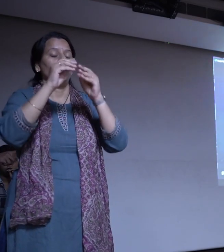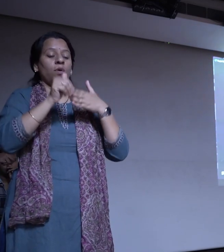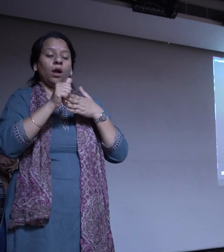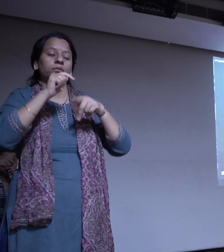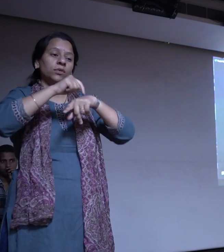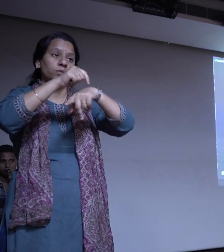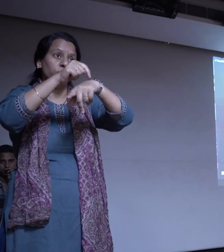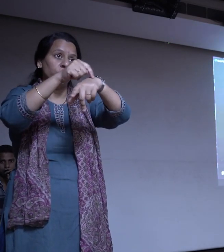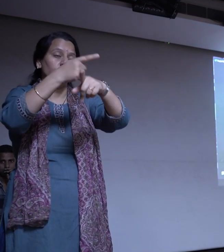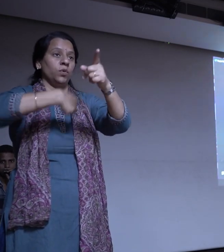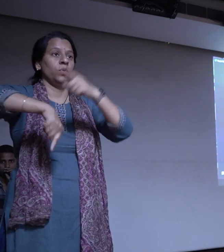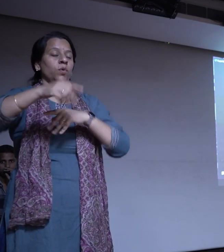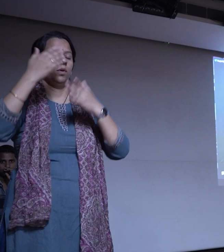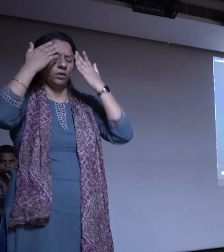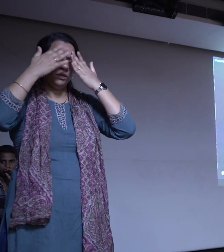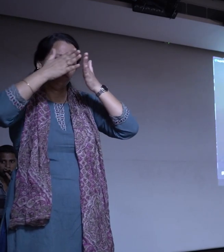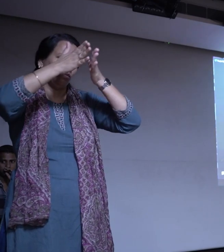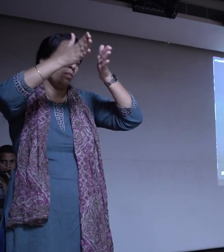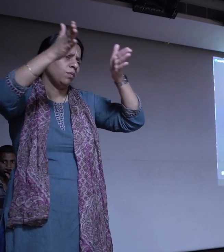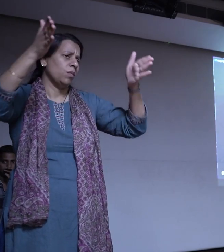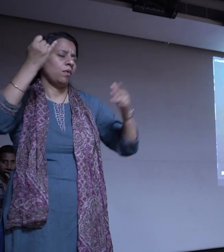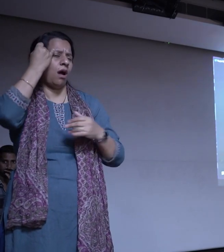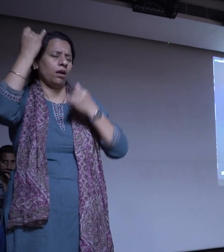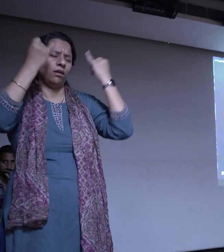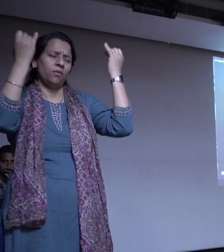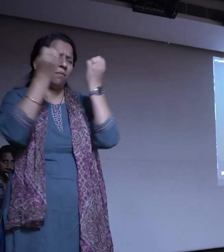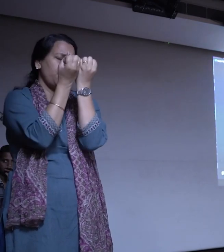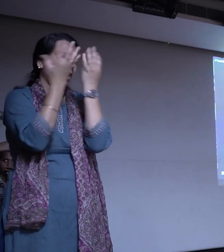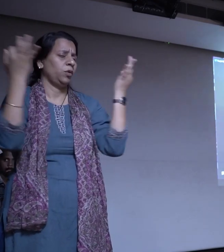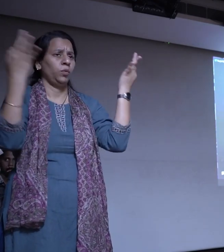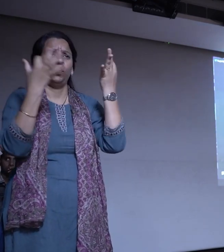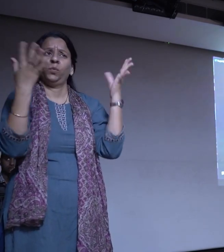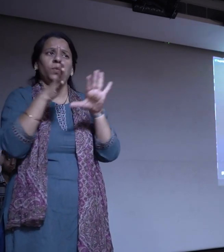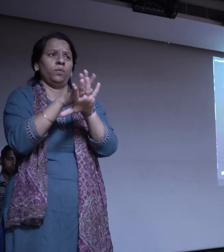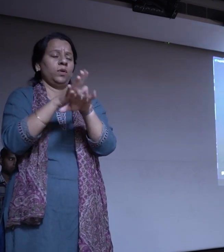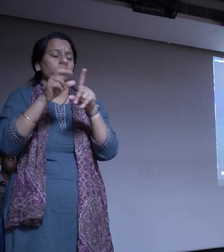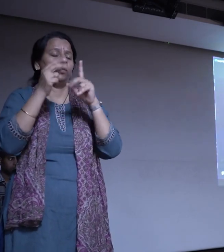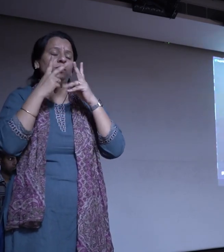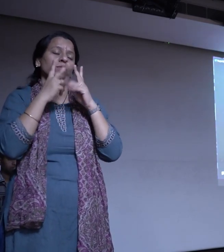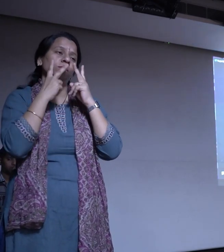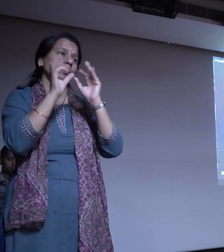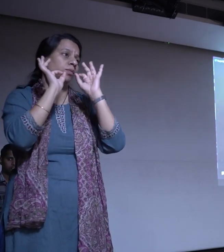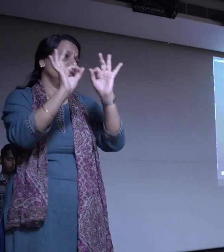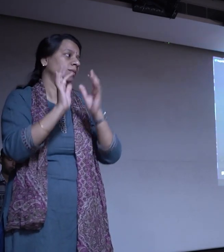guidance your out of the box thinking and Innovative approach have always propelled us